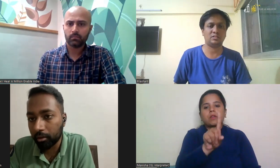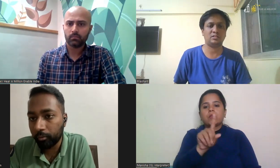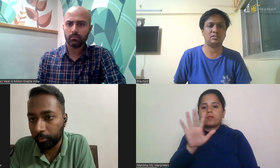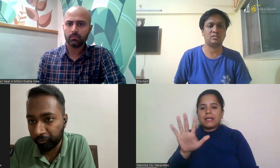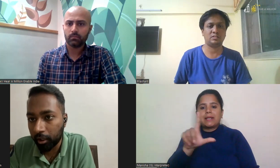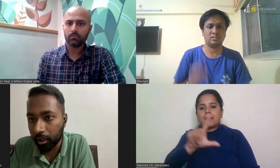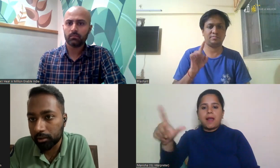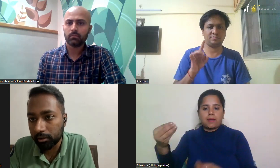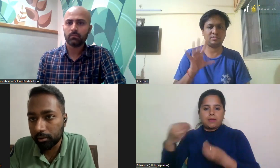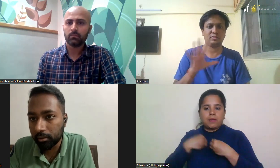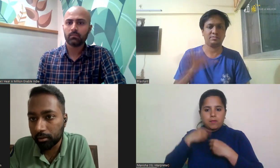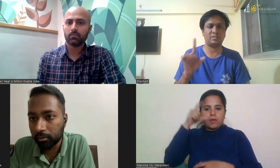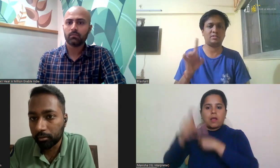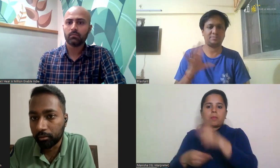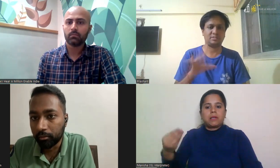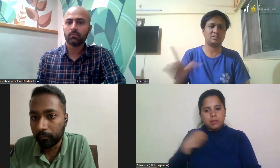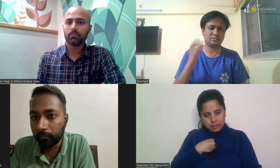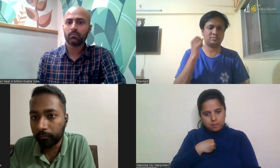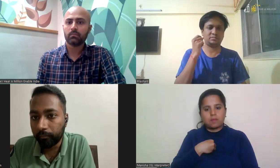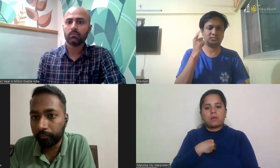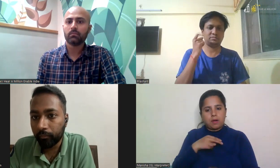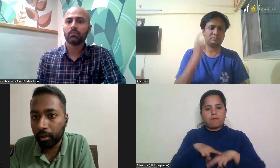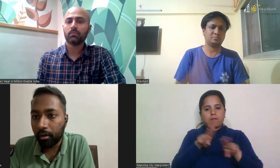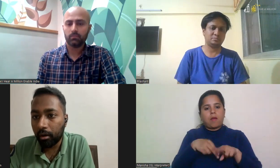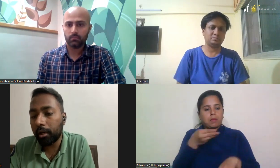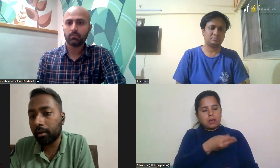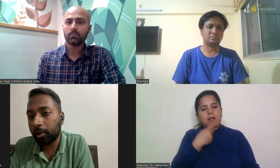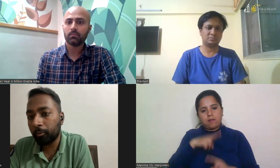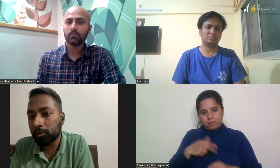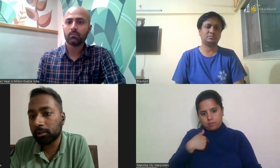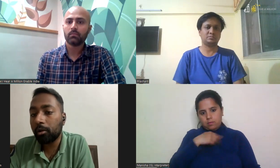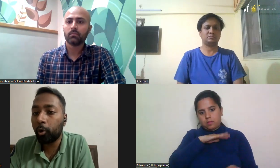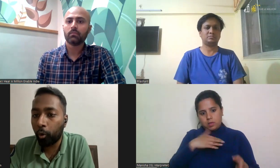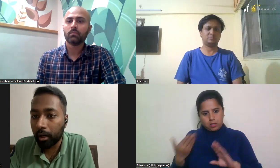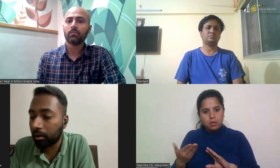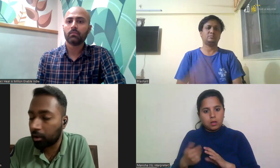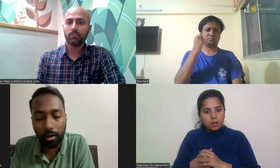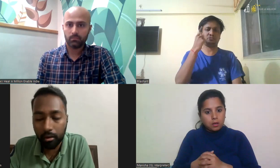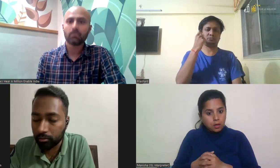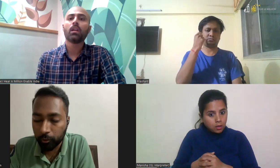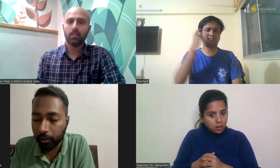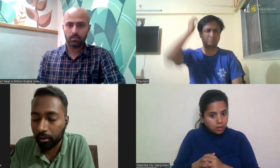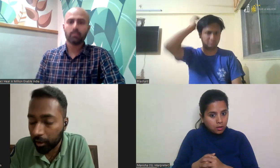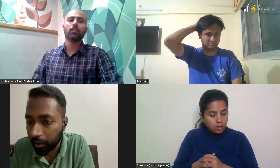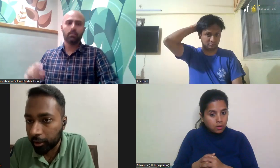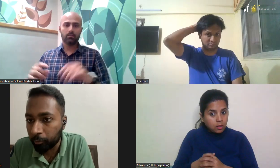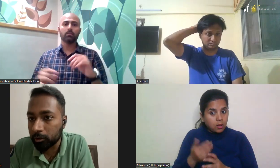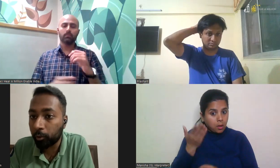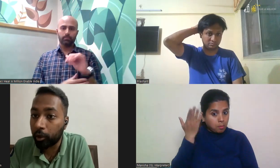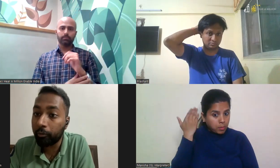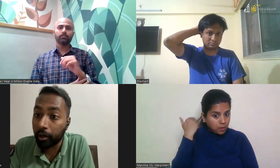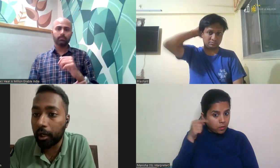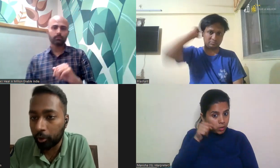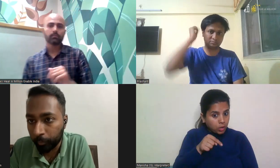15 lakh, 15 lakhs. Earlier it was 2 lakh. Earlier it